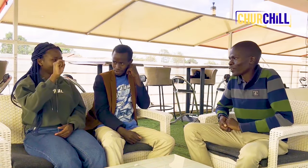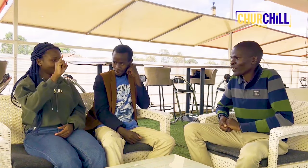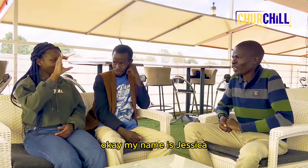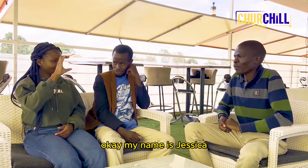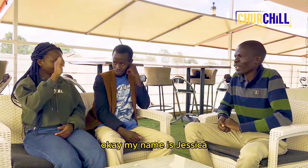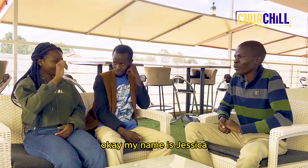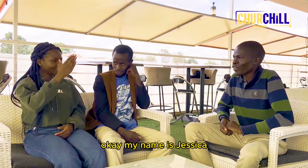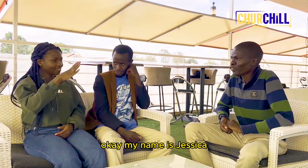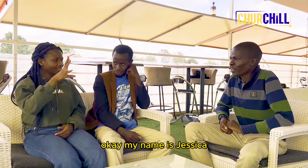Okay, my name is Jessica.